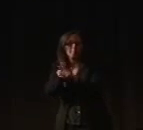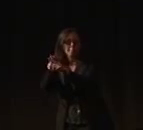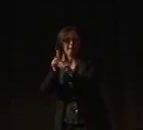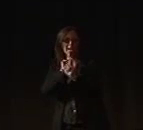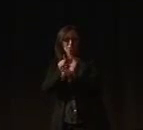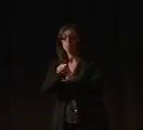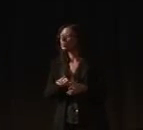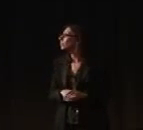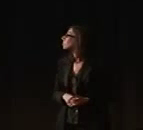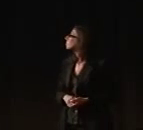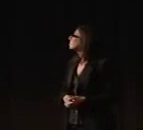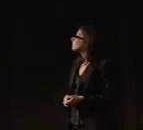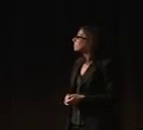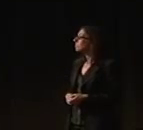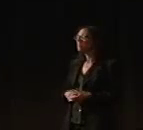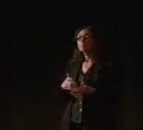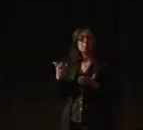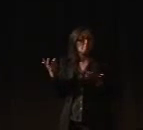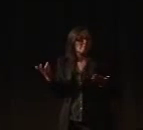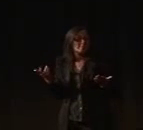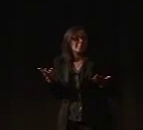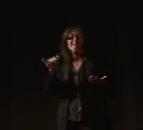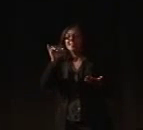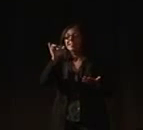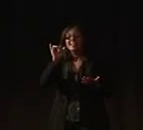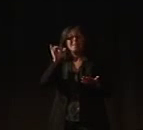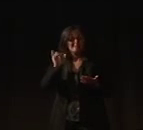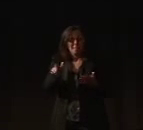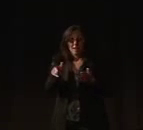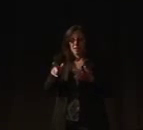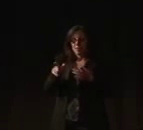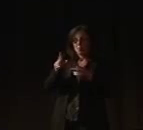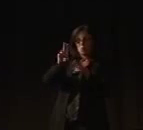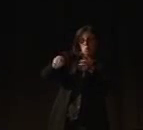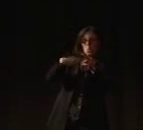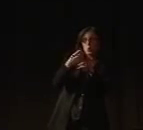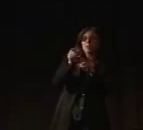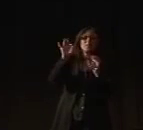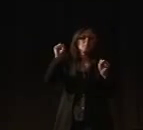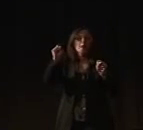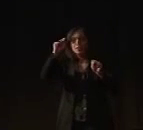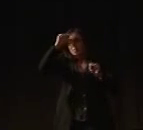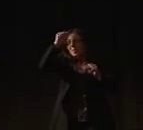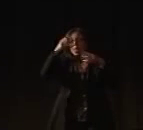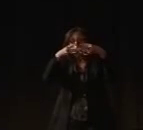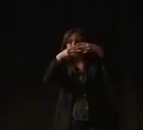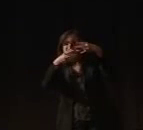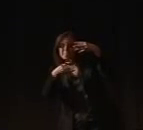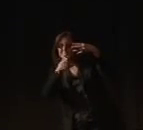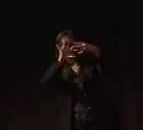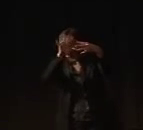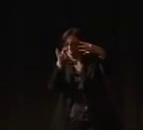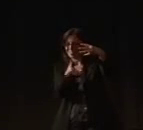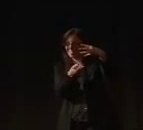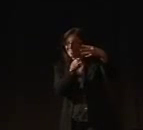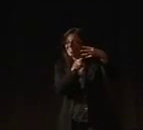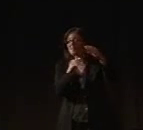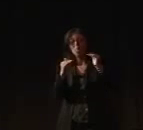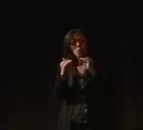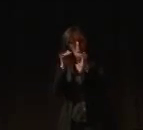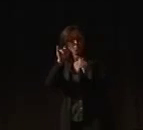this simplicity of the universe of theories, of possible theories, and it